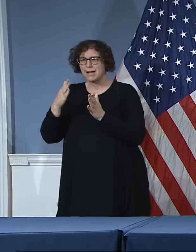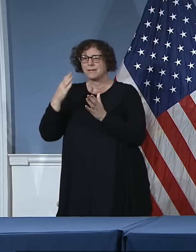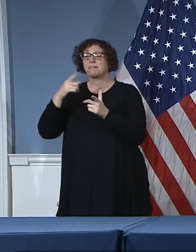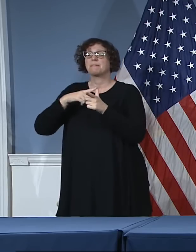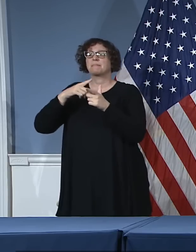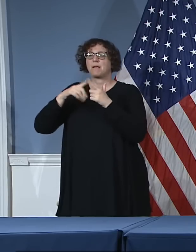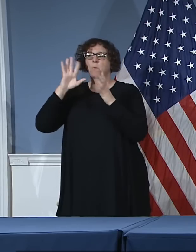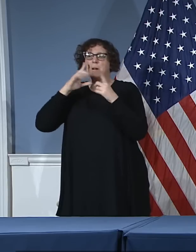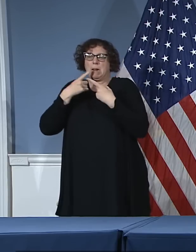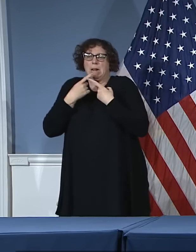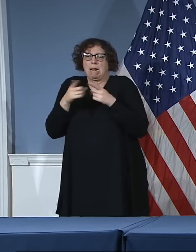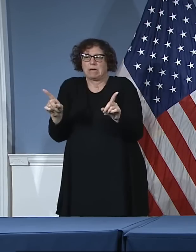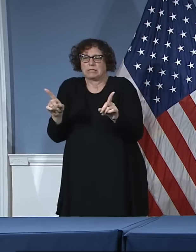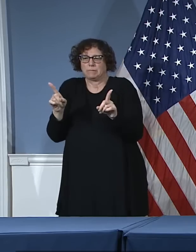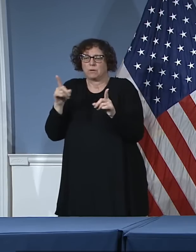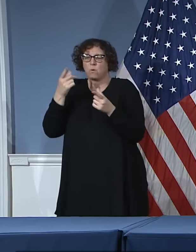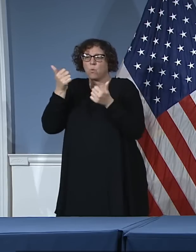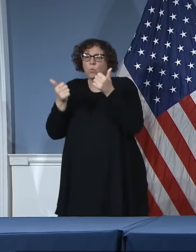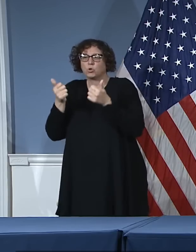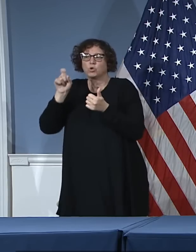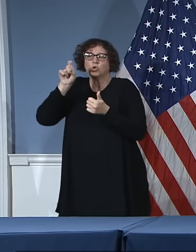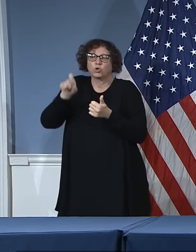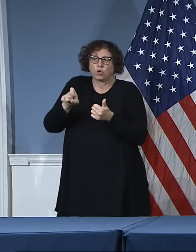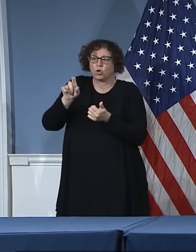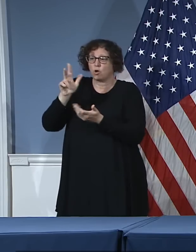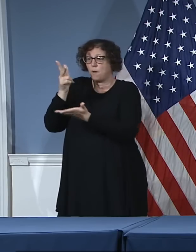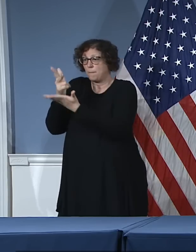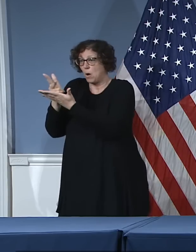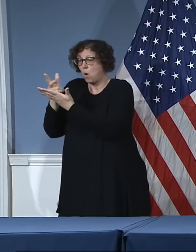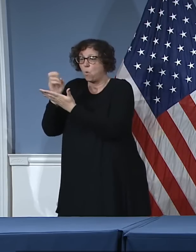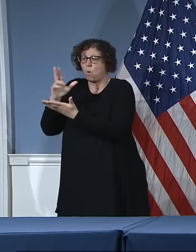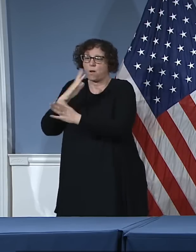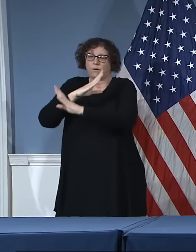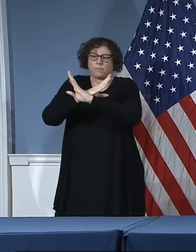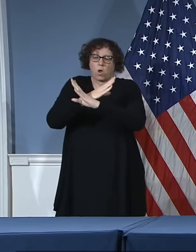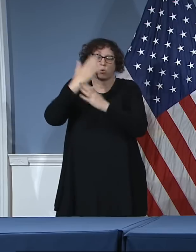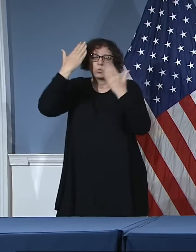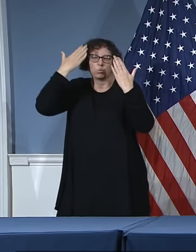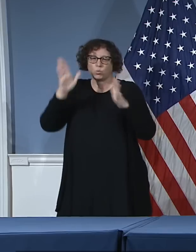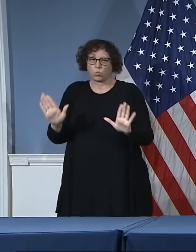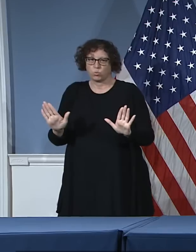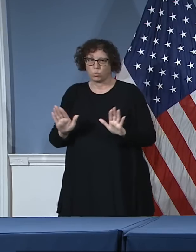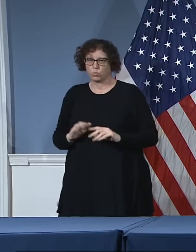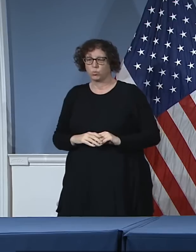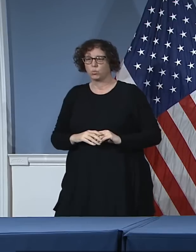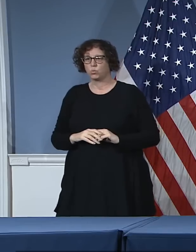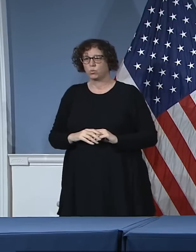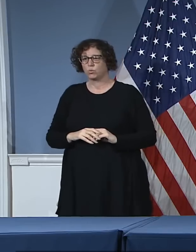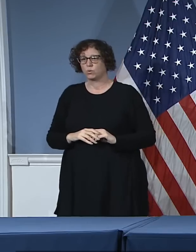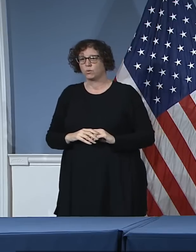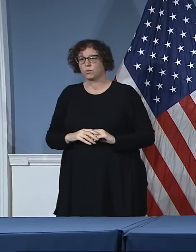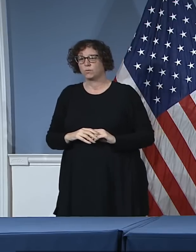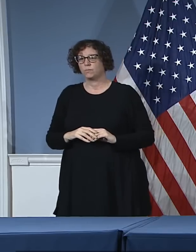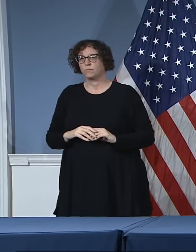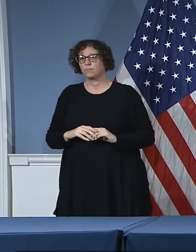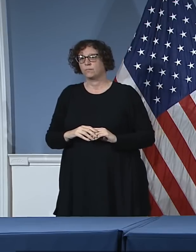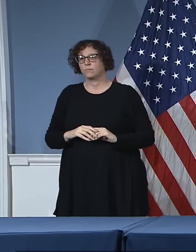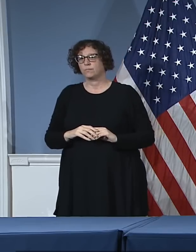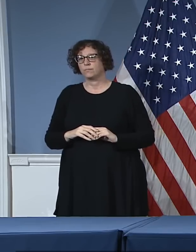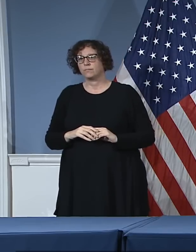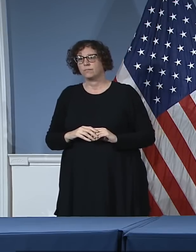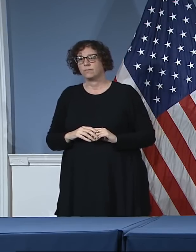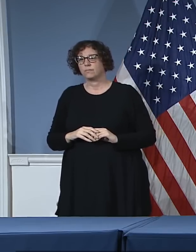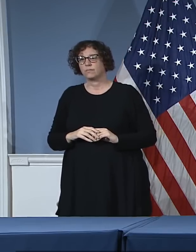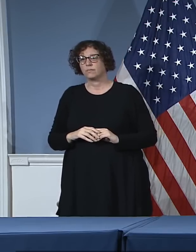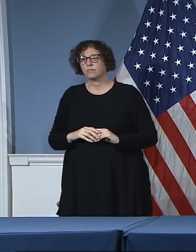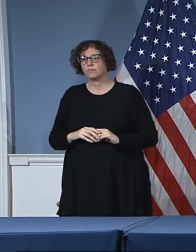high level of agreement in the conversation earlier today. We're certainly going to consider over